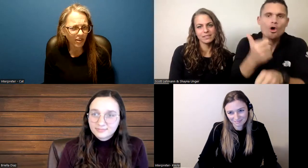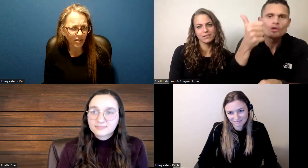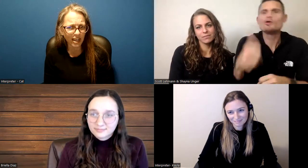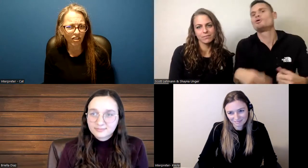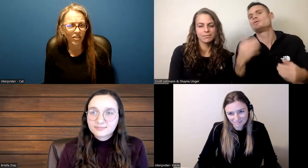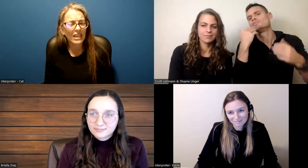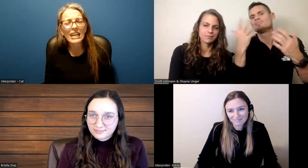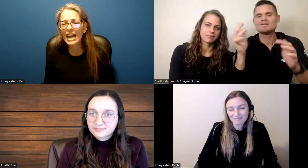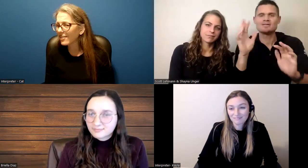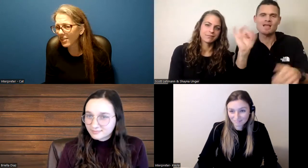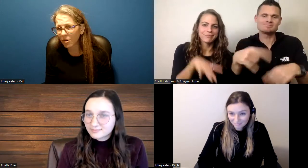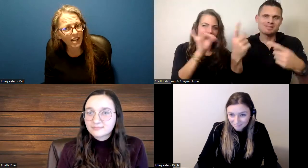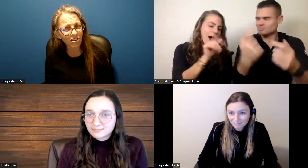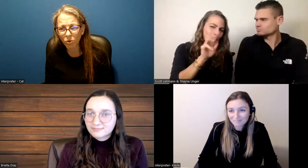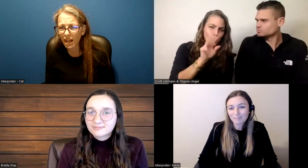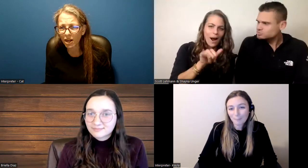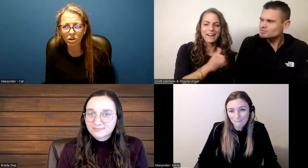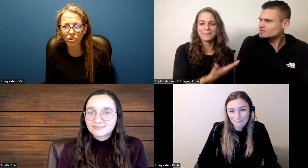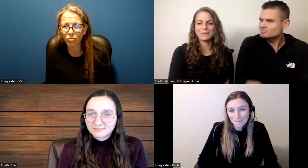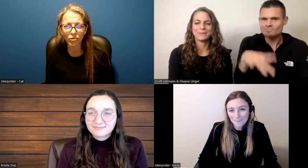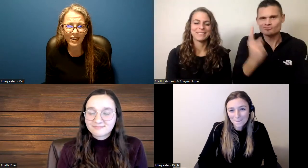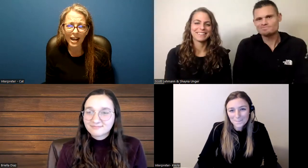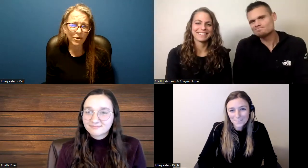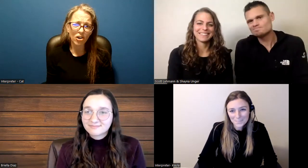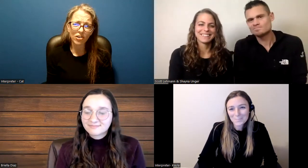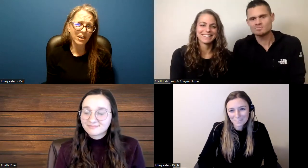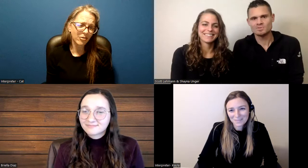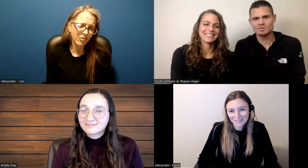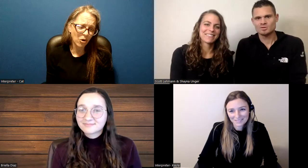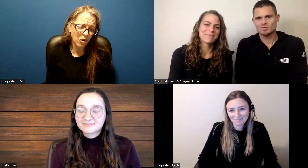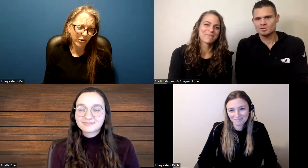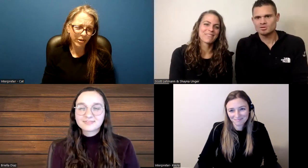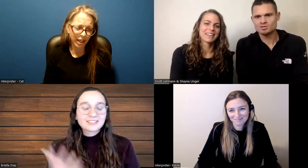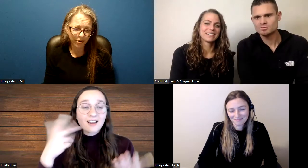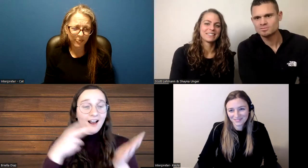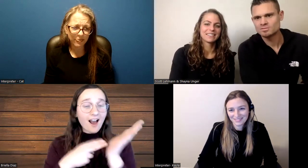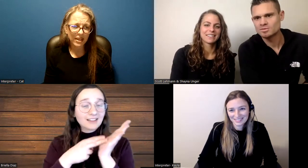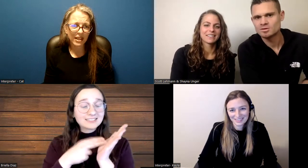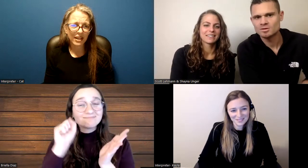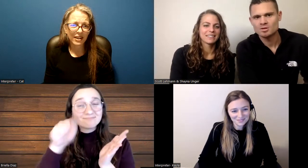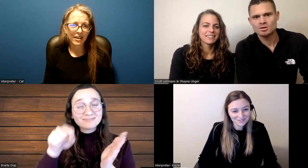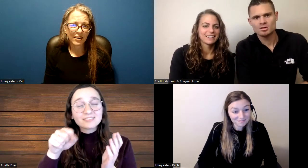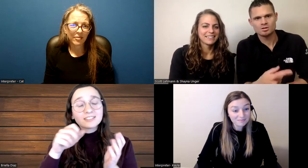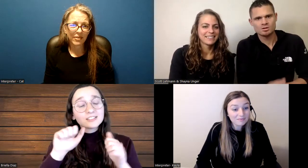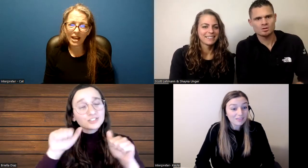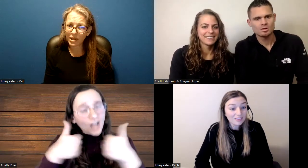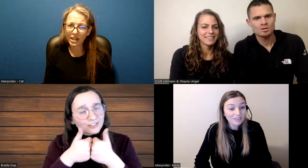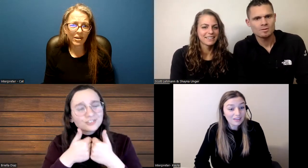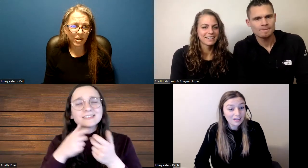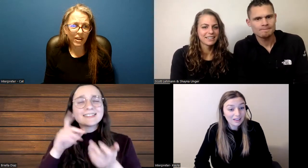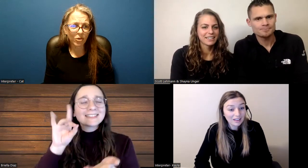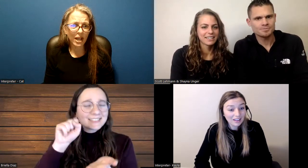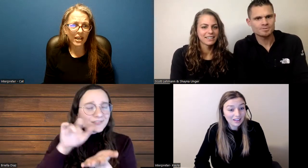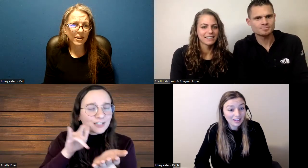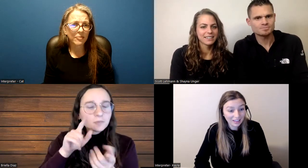were some disadvantages. And in some cases, we had to work 2-3 times harder than normal, you know? Yep. Yeah, we did.